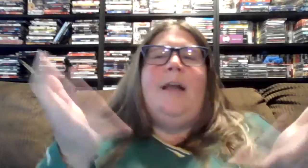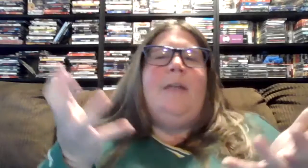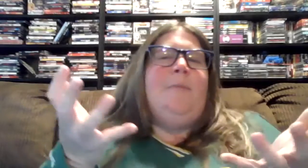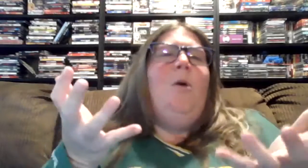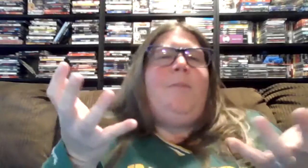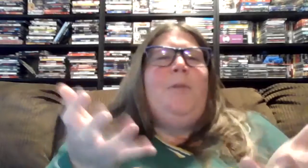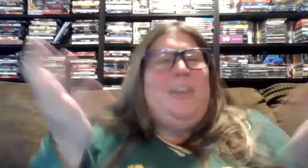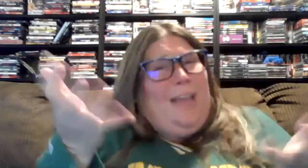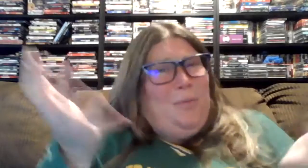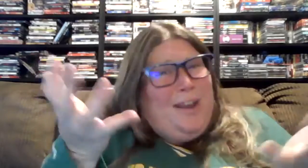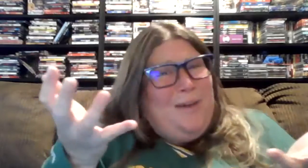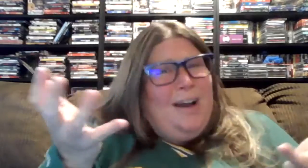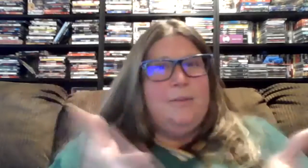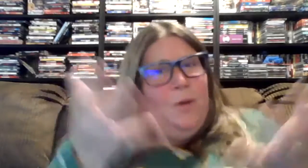But most people just be like, what do you want? What?